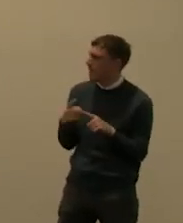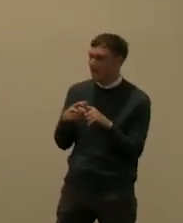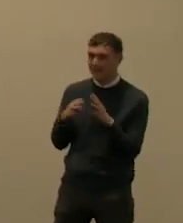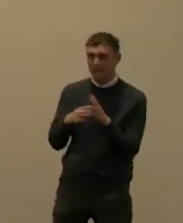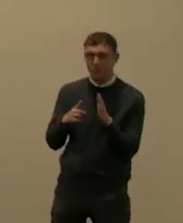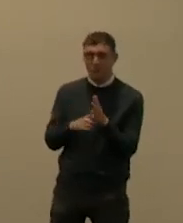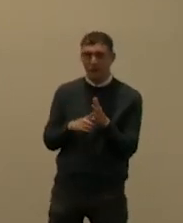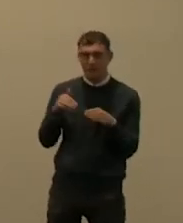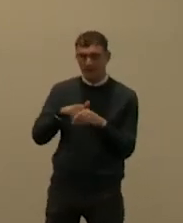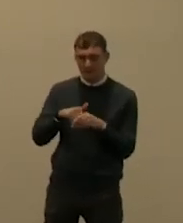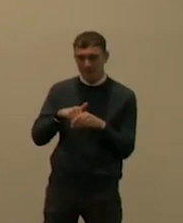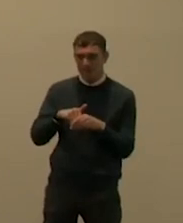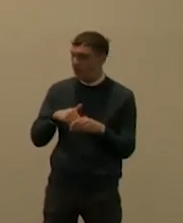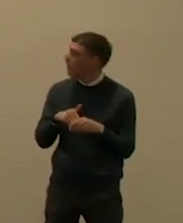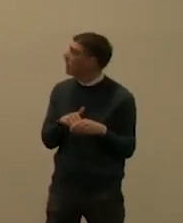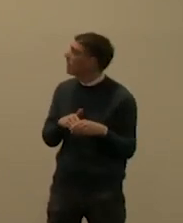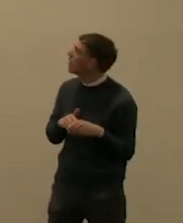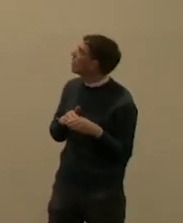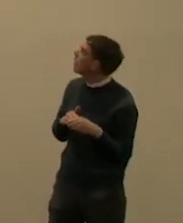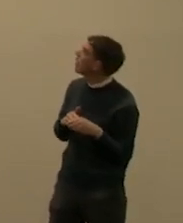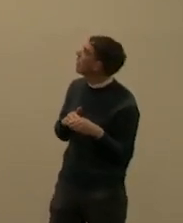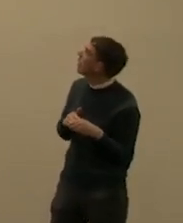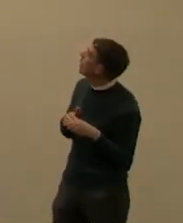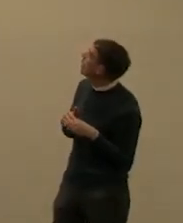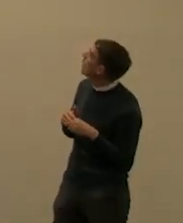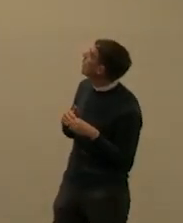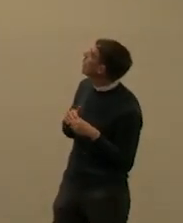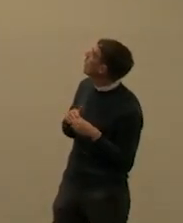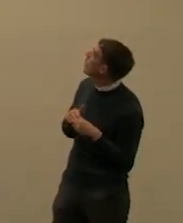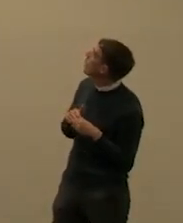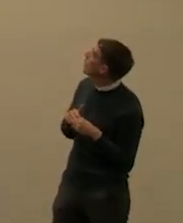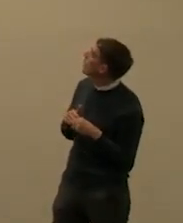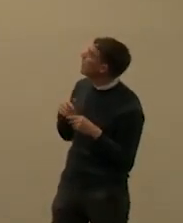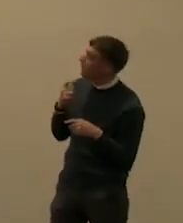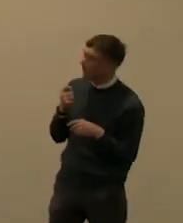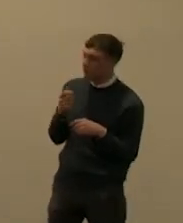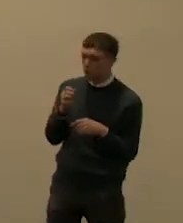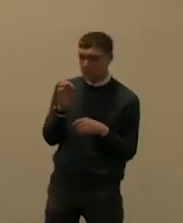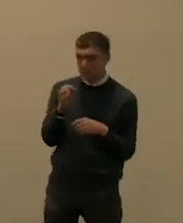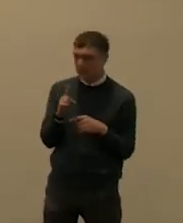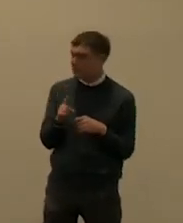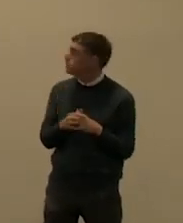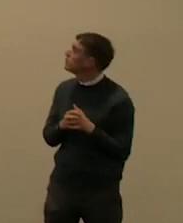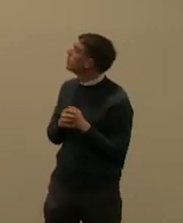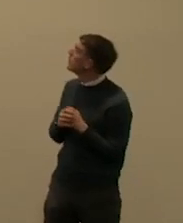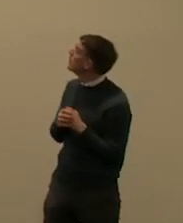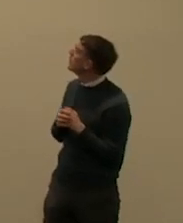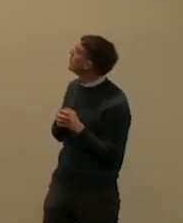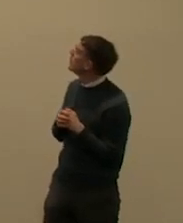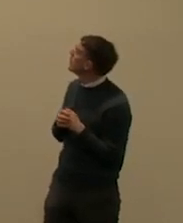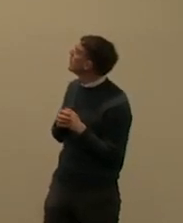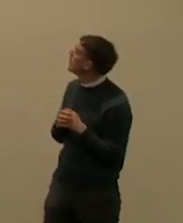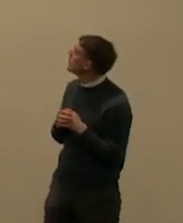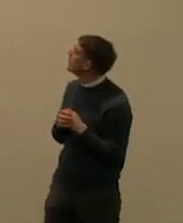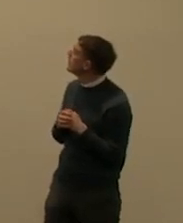file, which is available in the Azure portal, and I will give you in a few seconds the location where you can